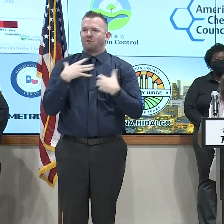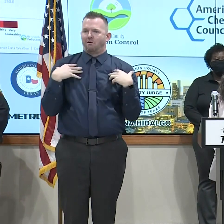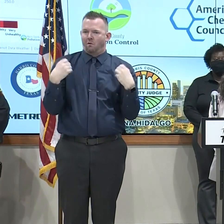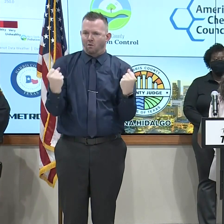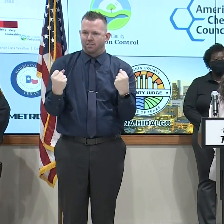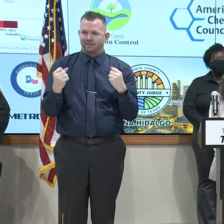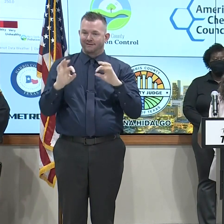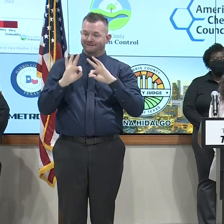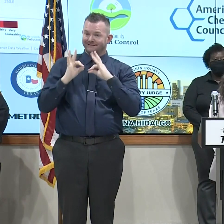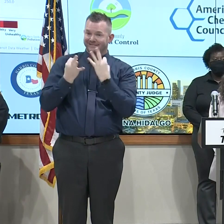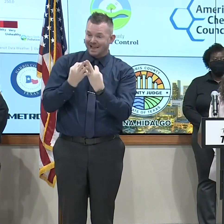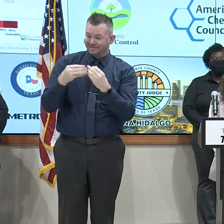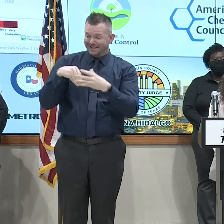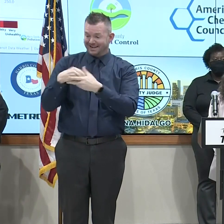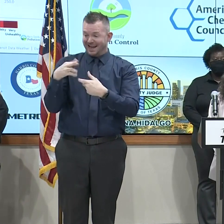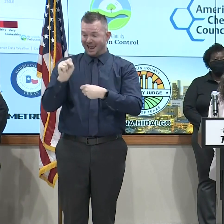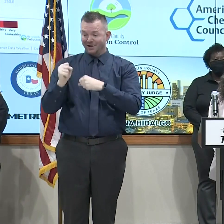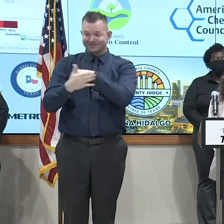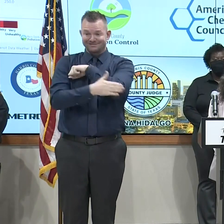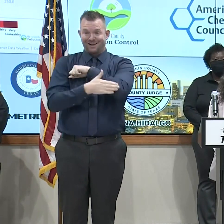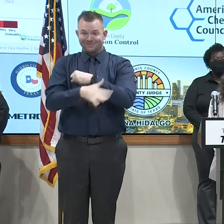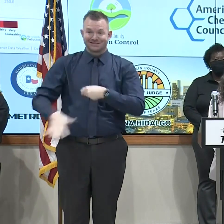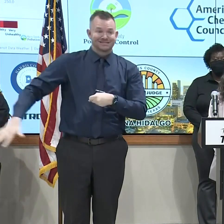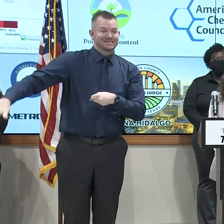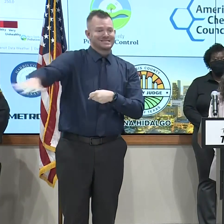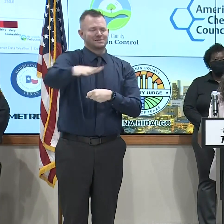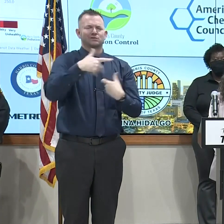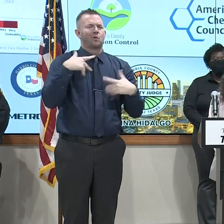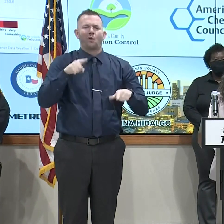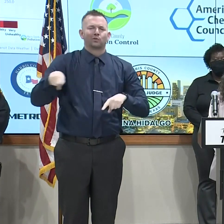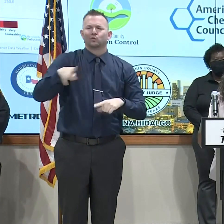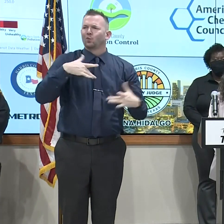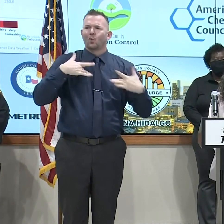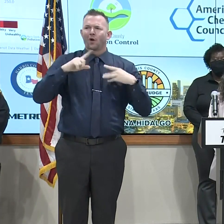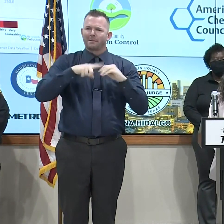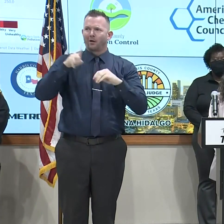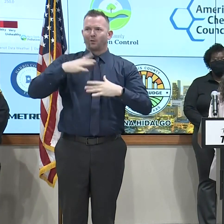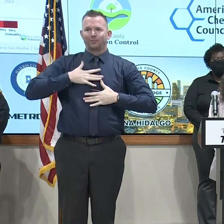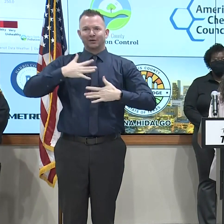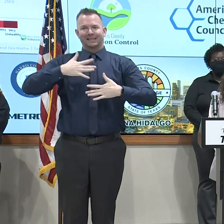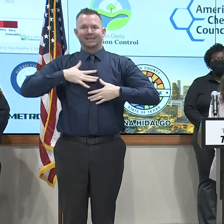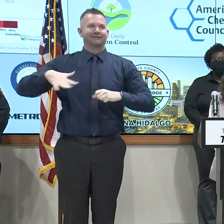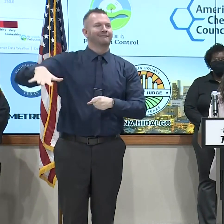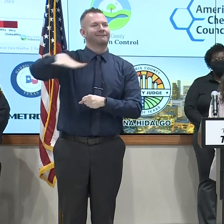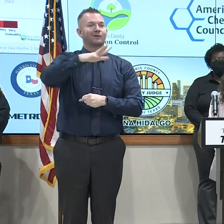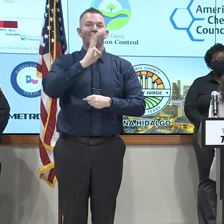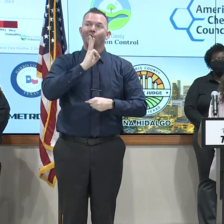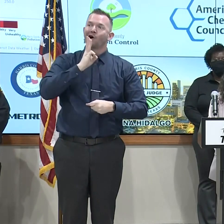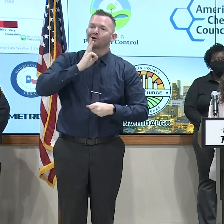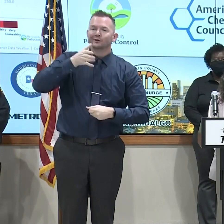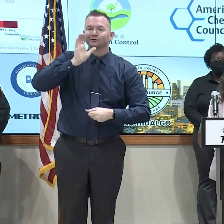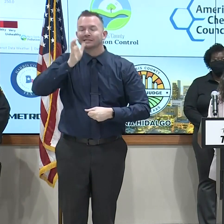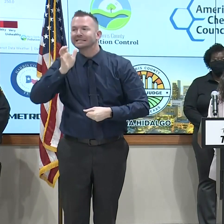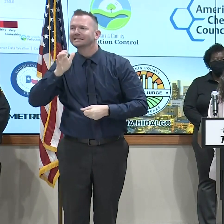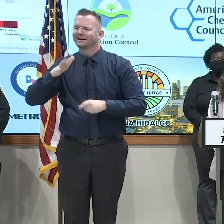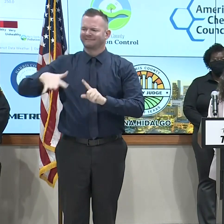worry about the air they breathe, the water they drink, or their environment.